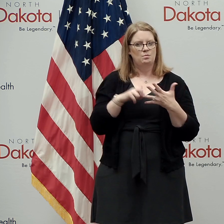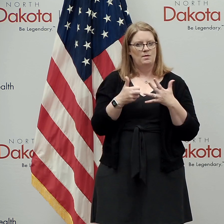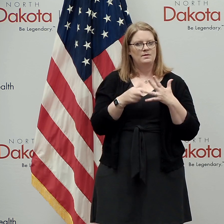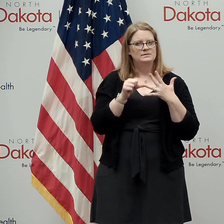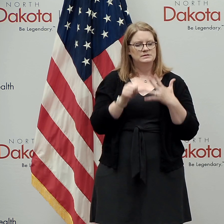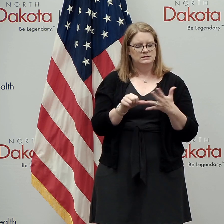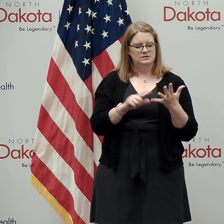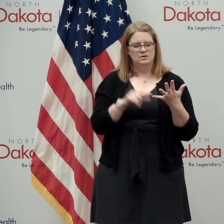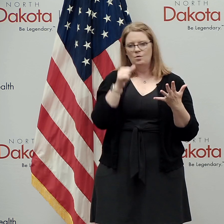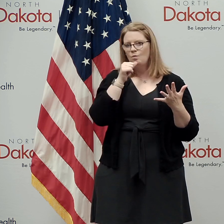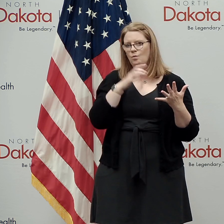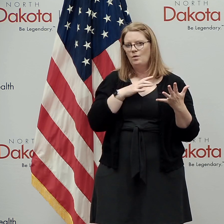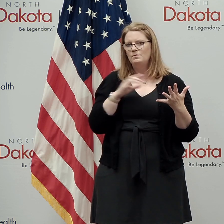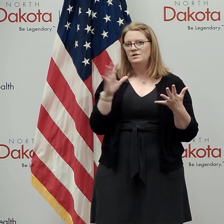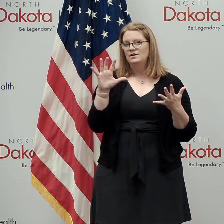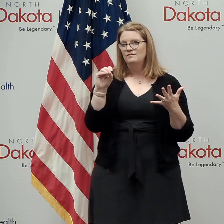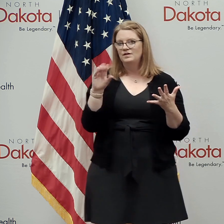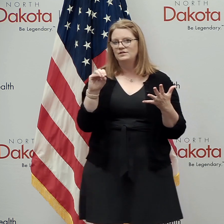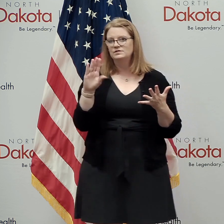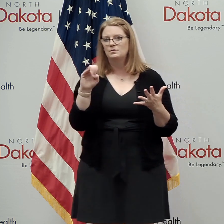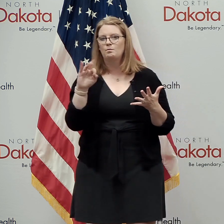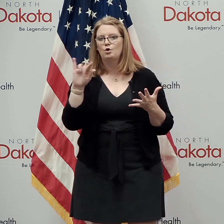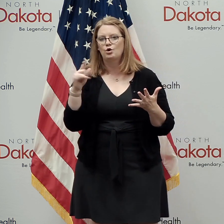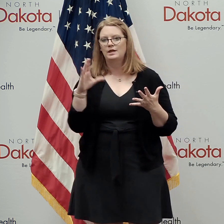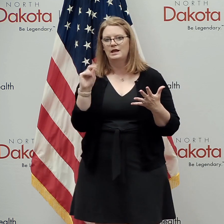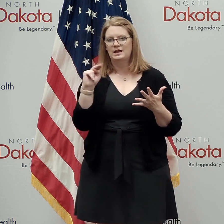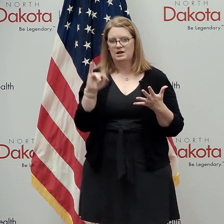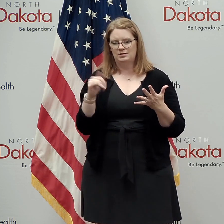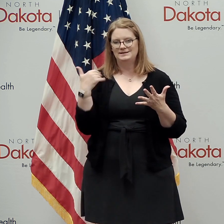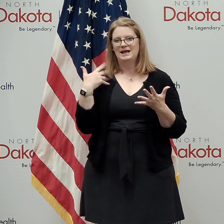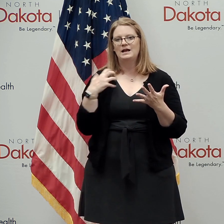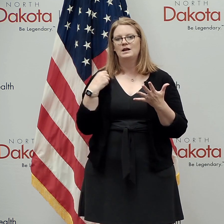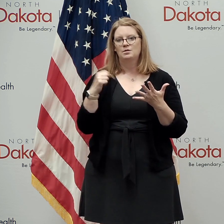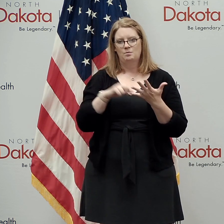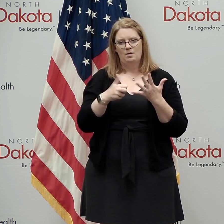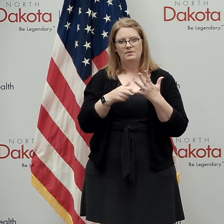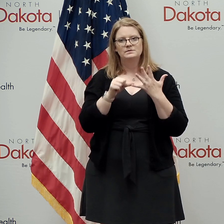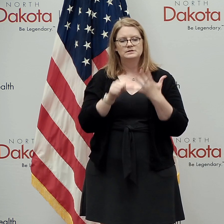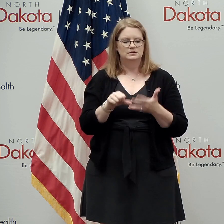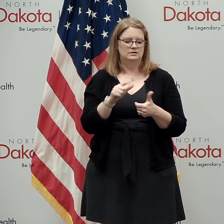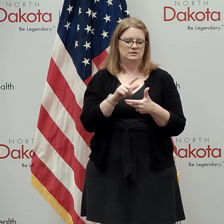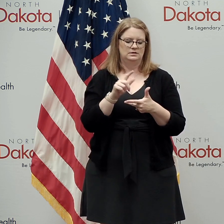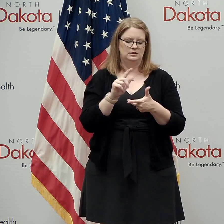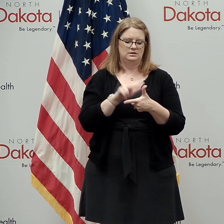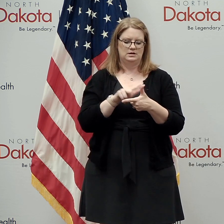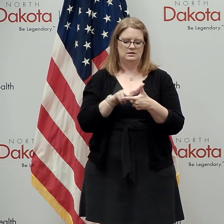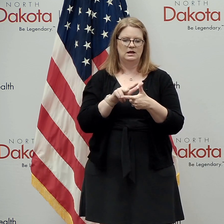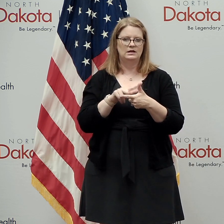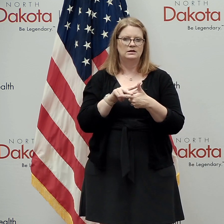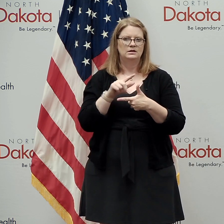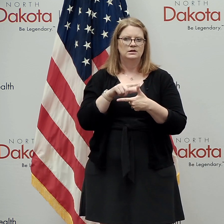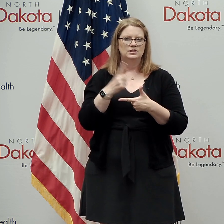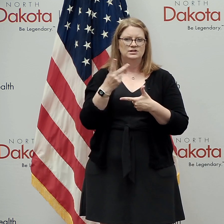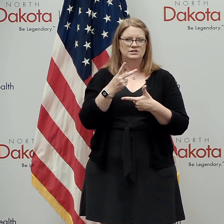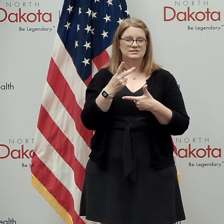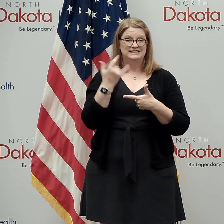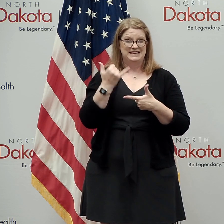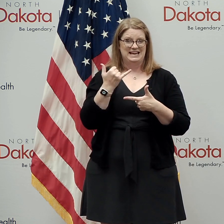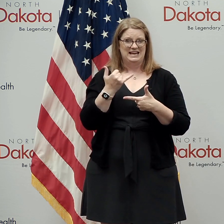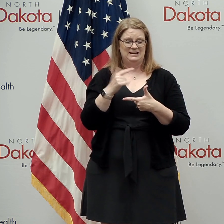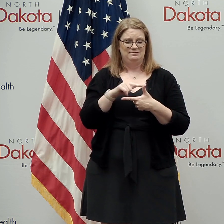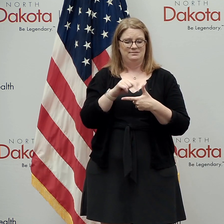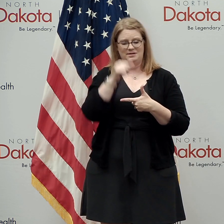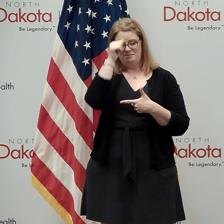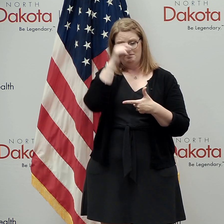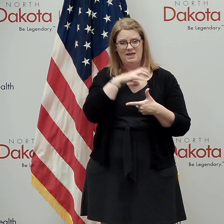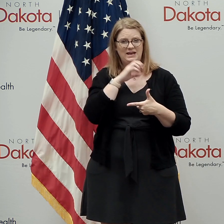conditions, a woman in her 50s from Burley County with underlying health conditions, and then 2 more, sadly, deaths today, a